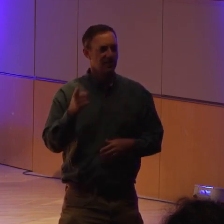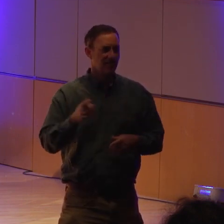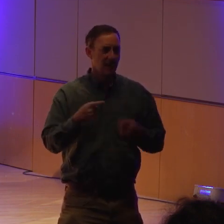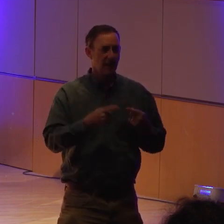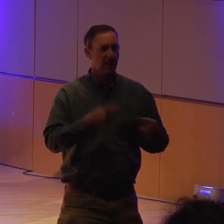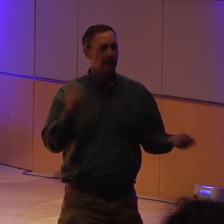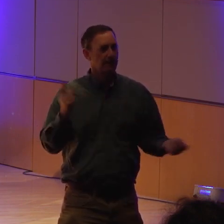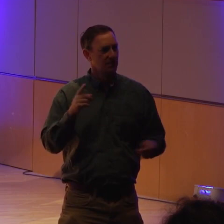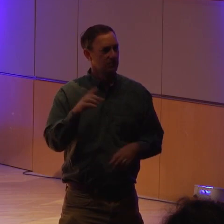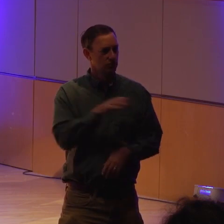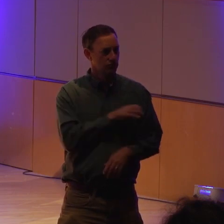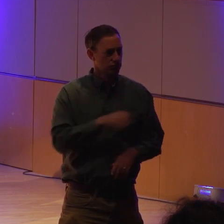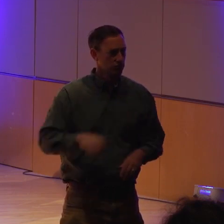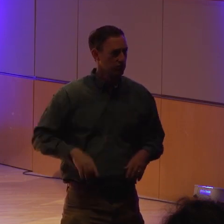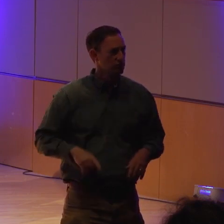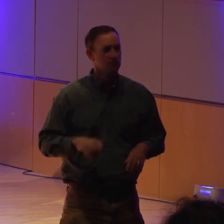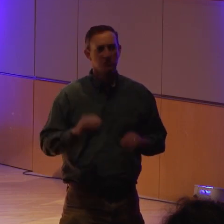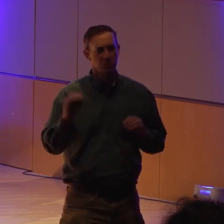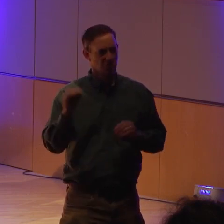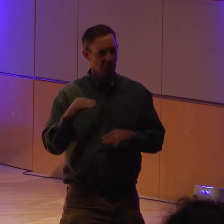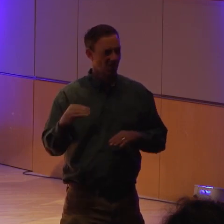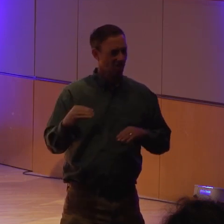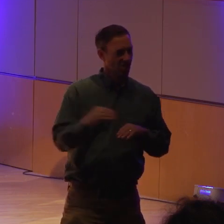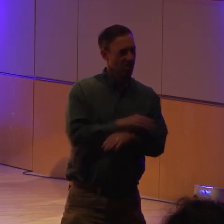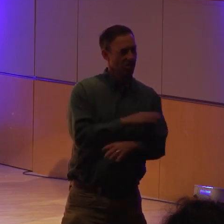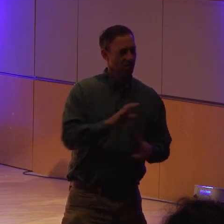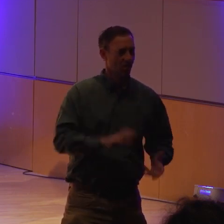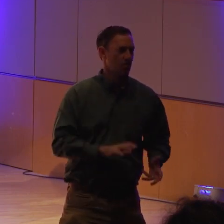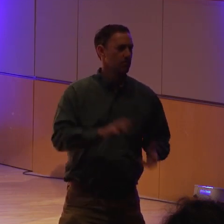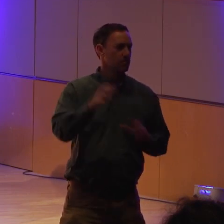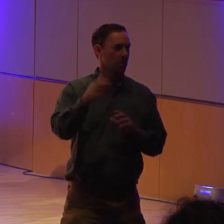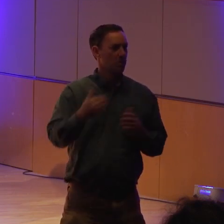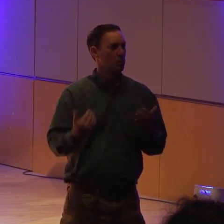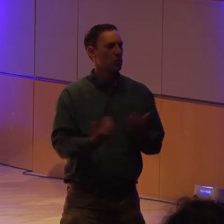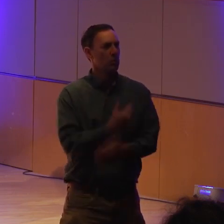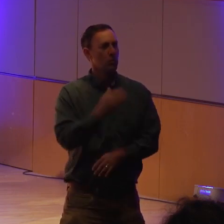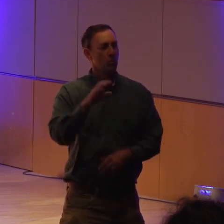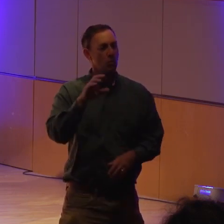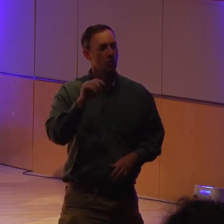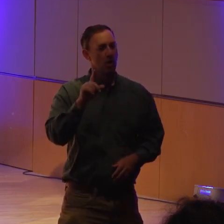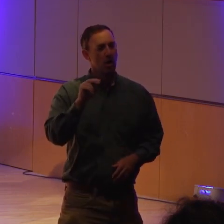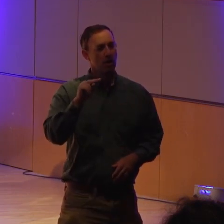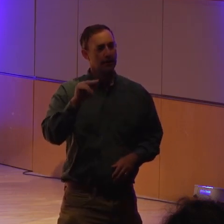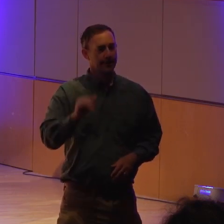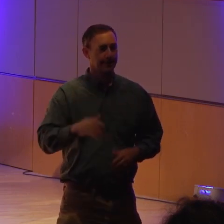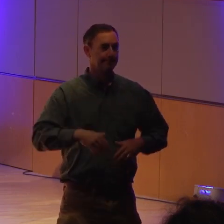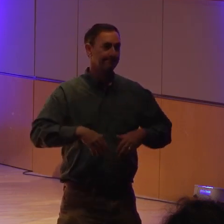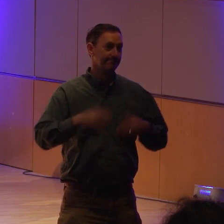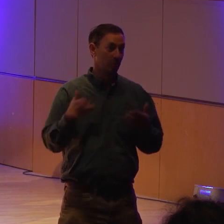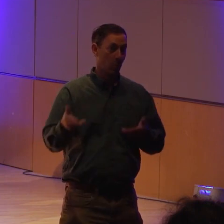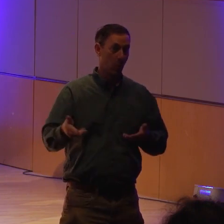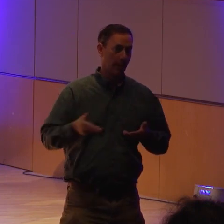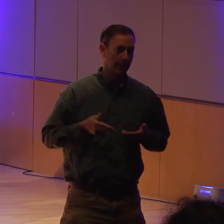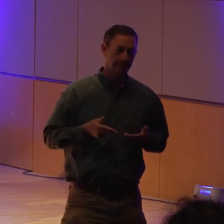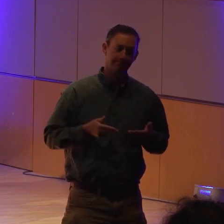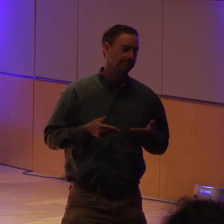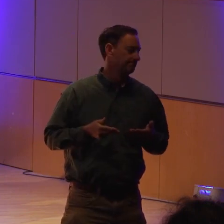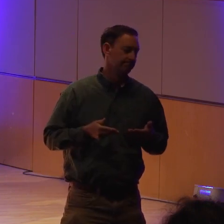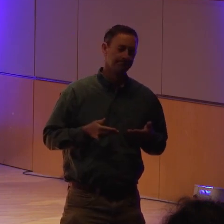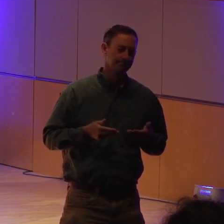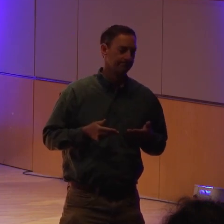Christ, be not allowed further to infect and trouble this new colony." So much for a welcome to